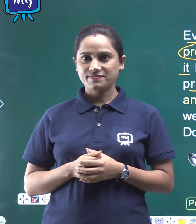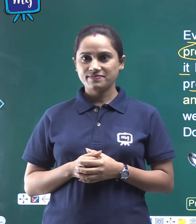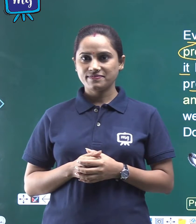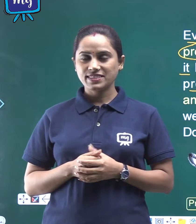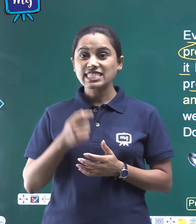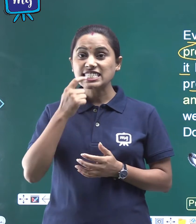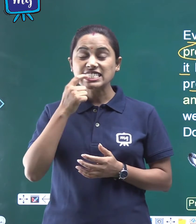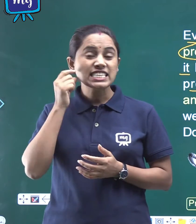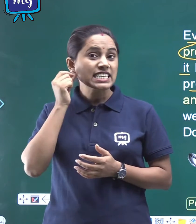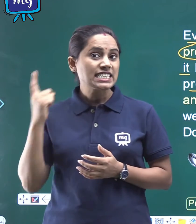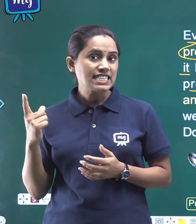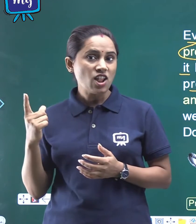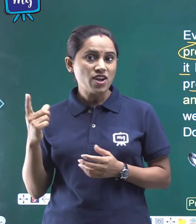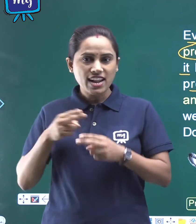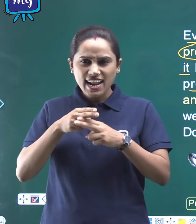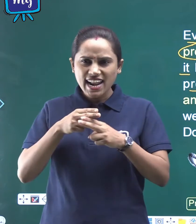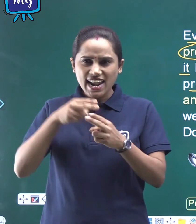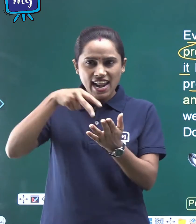silver cutlery,